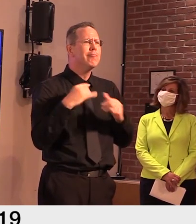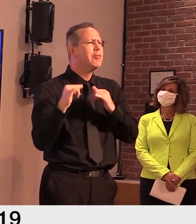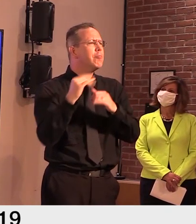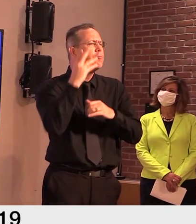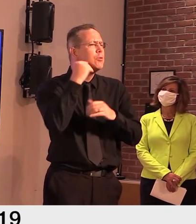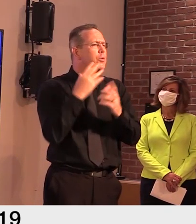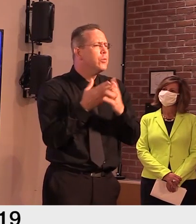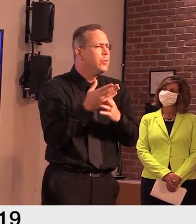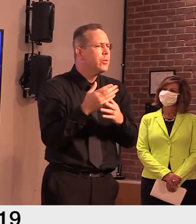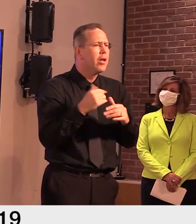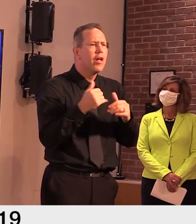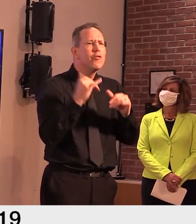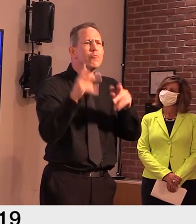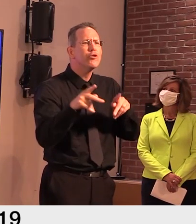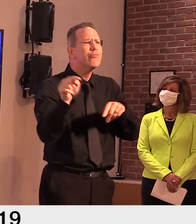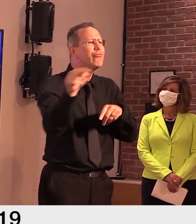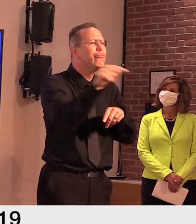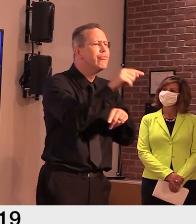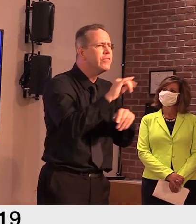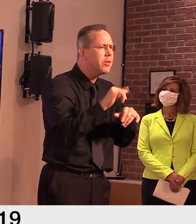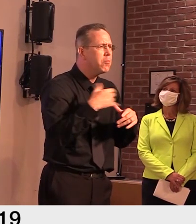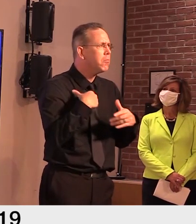5 years ago. There, I said it.